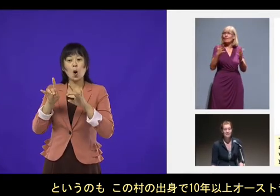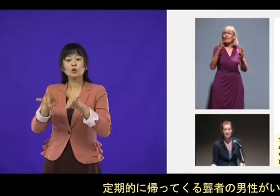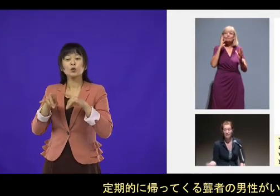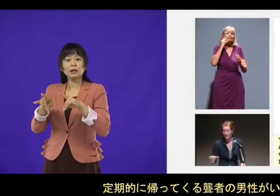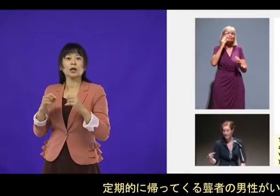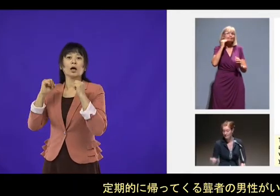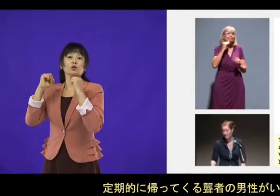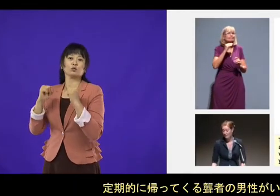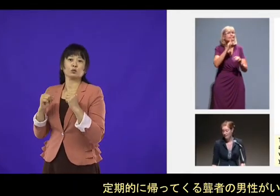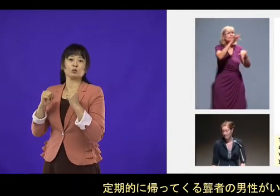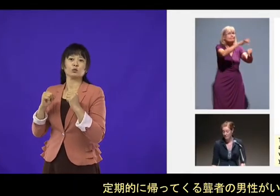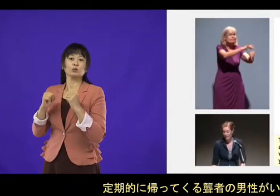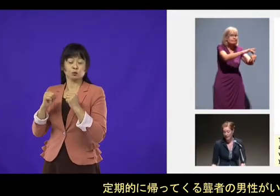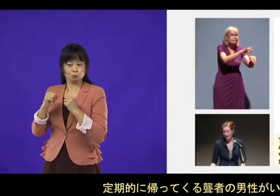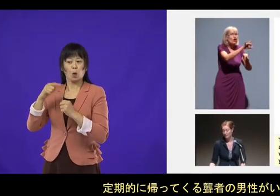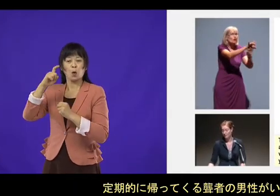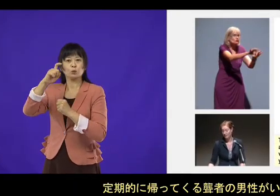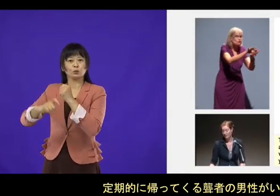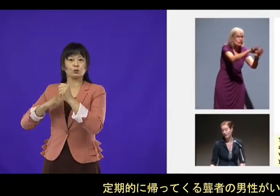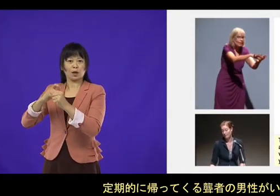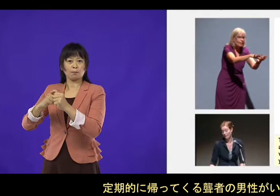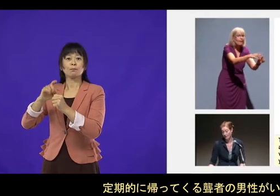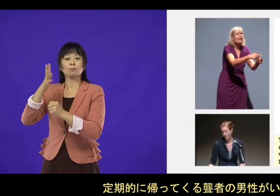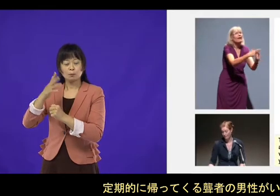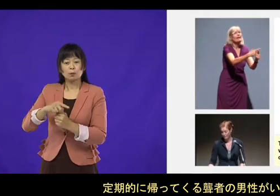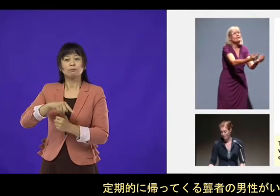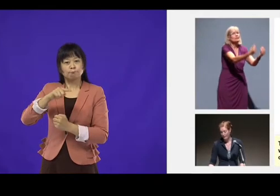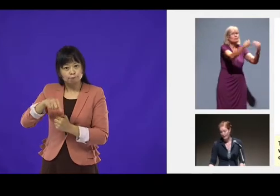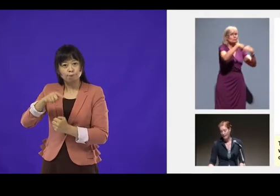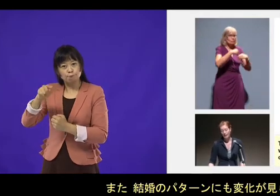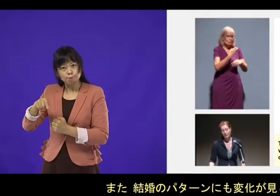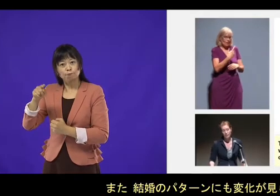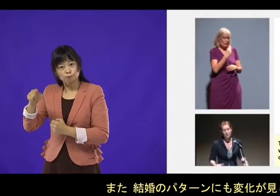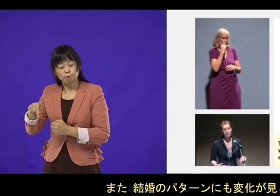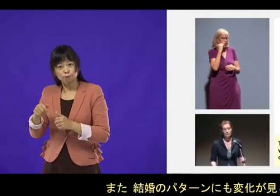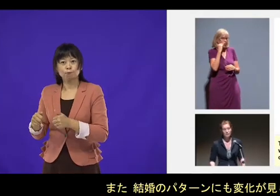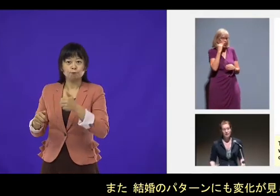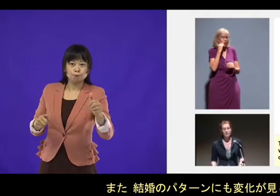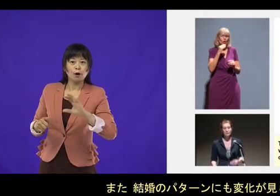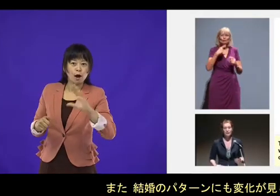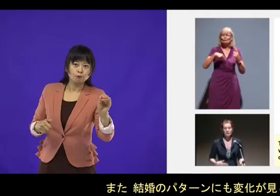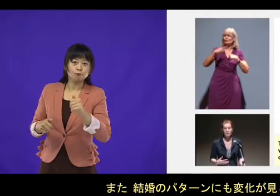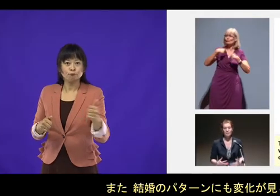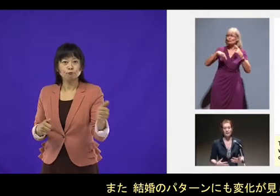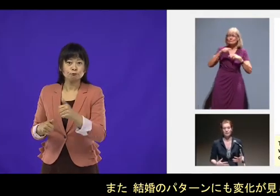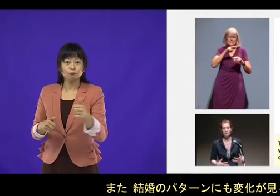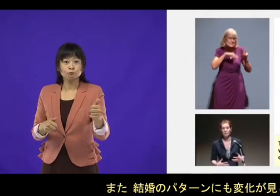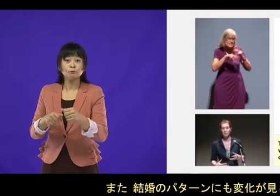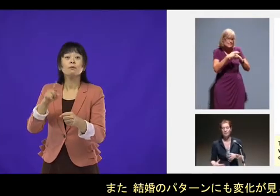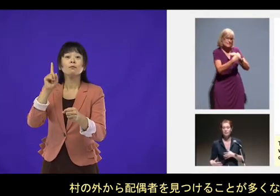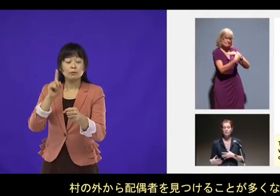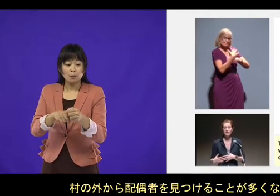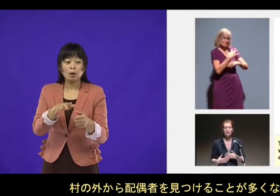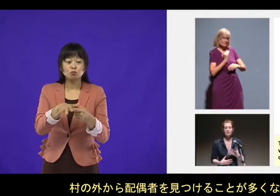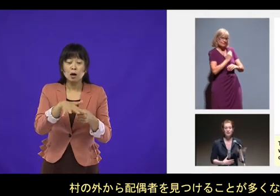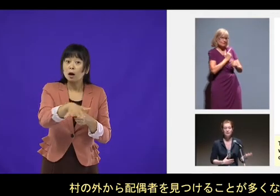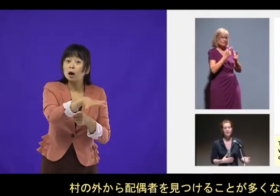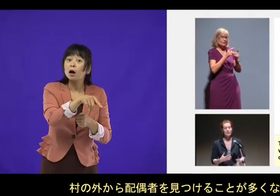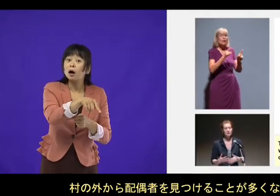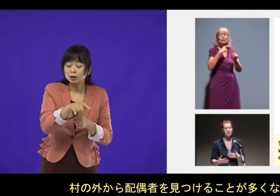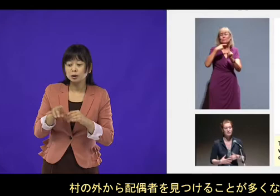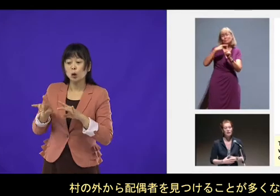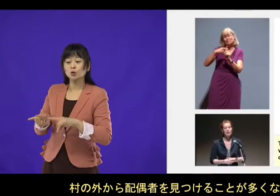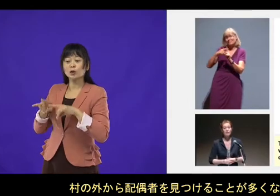10 years and comes back regularly. And there's also some changing marital patterns. So people tend to